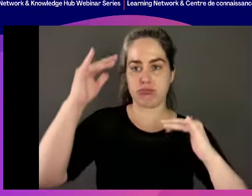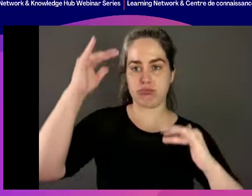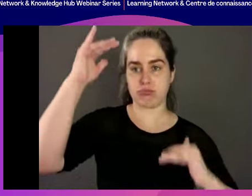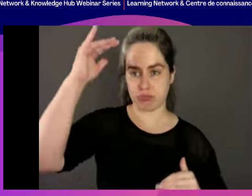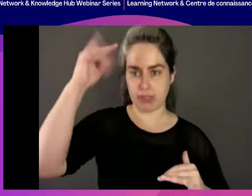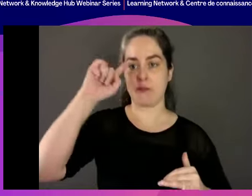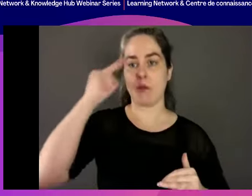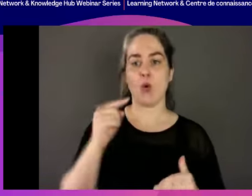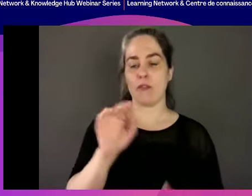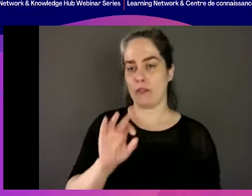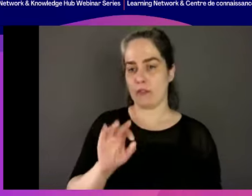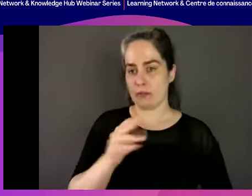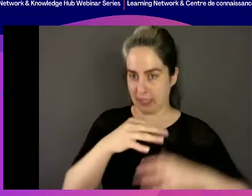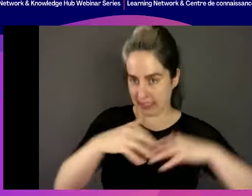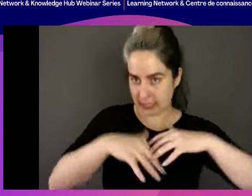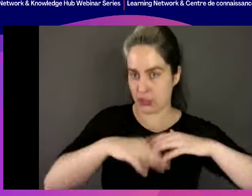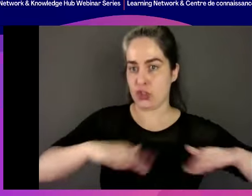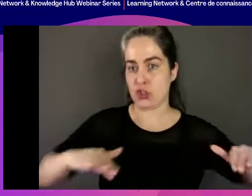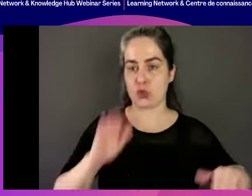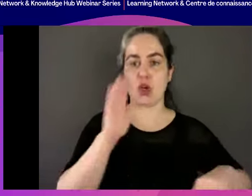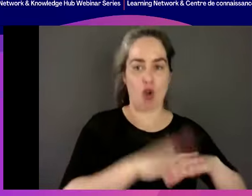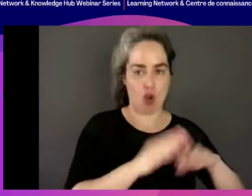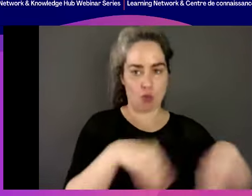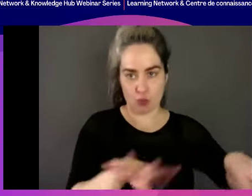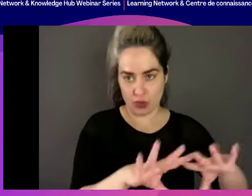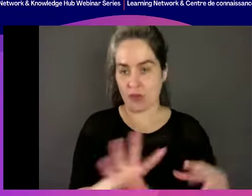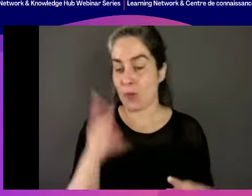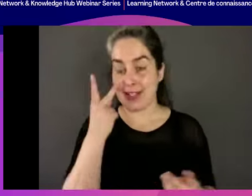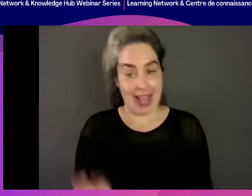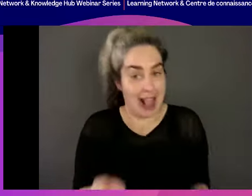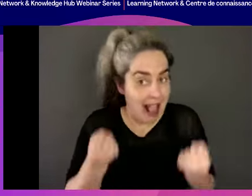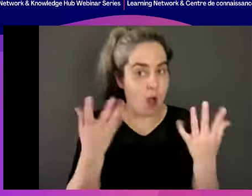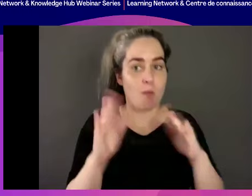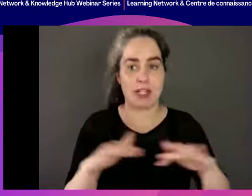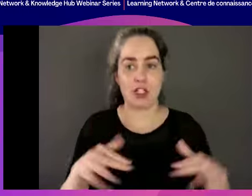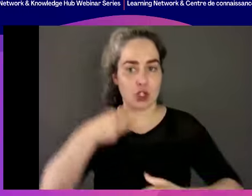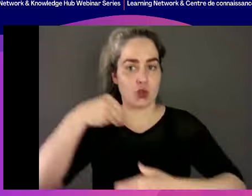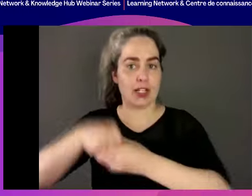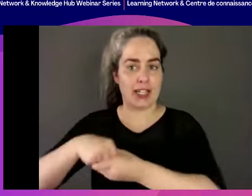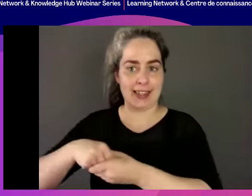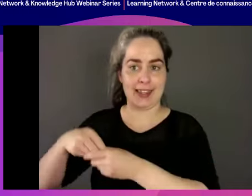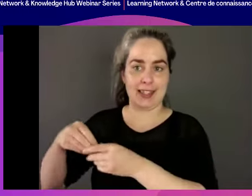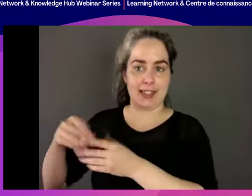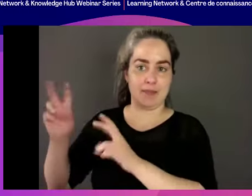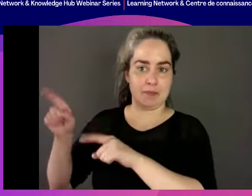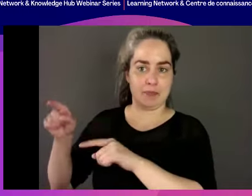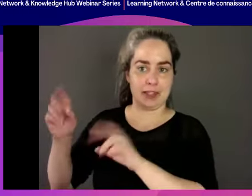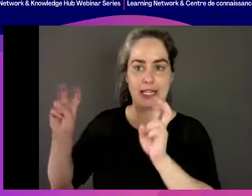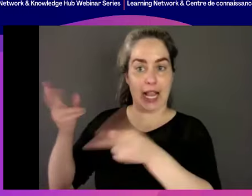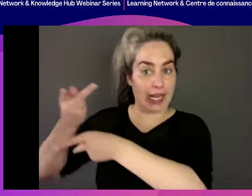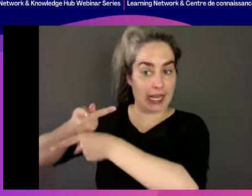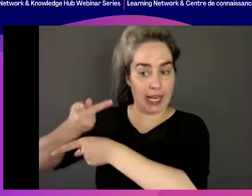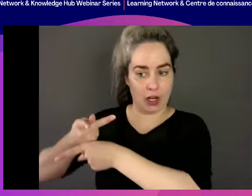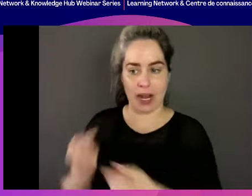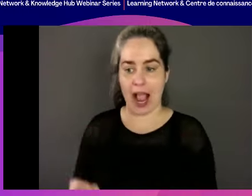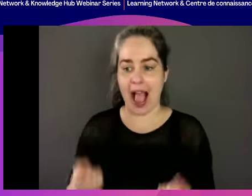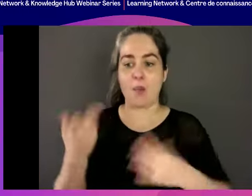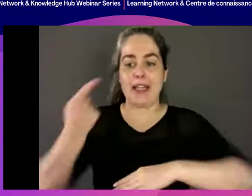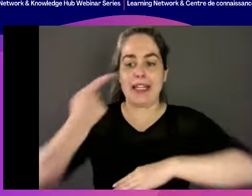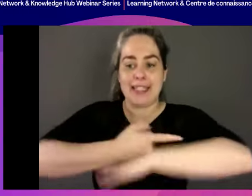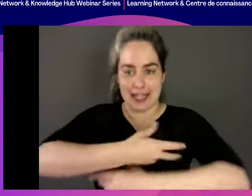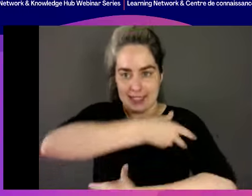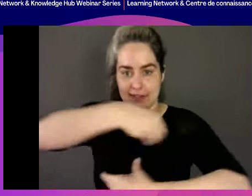reserve. And again, we see the number of children in care and the number of, this is looking at the number of days in care,